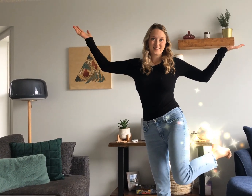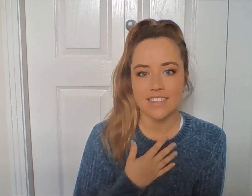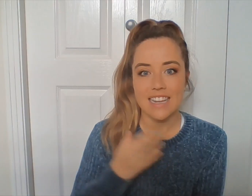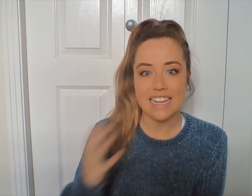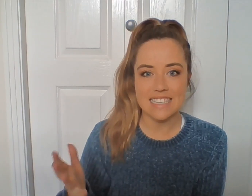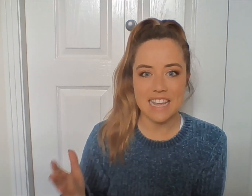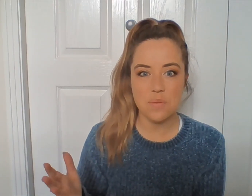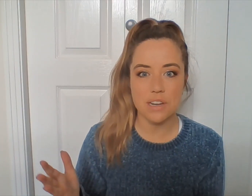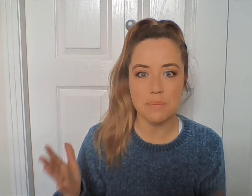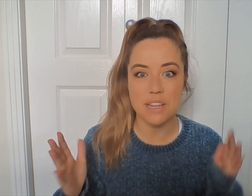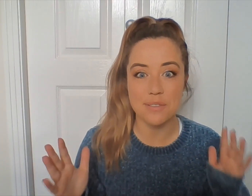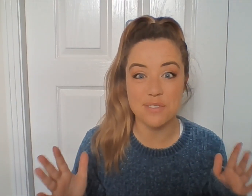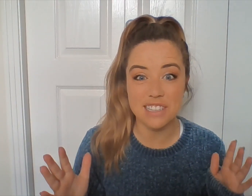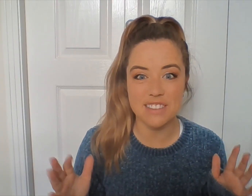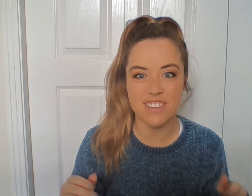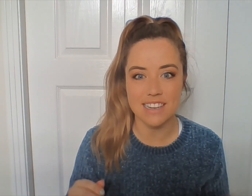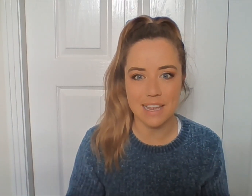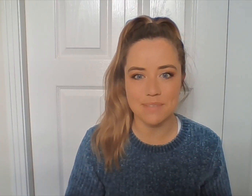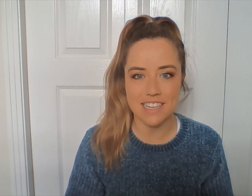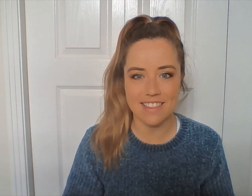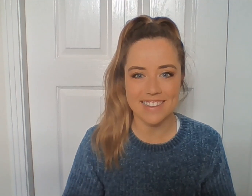and today we're going to play a really fun game together.